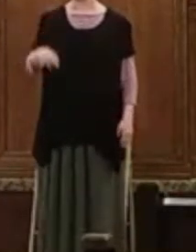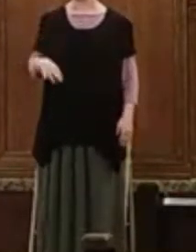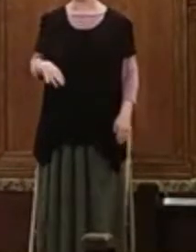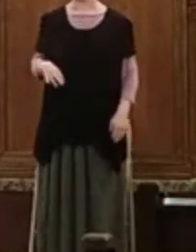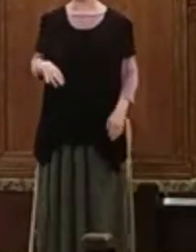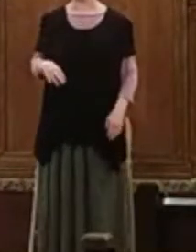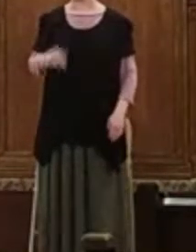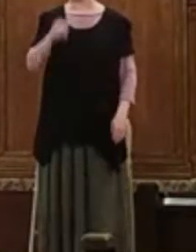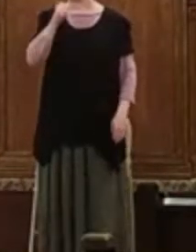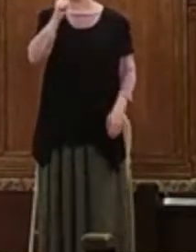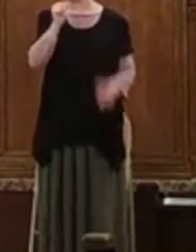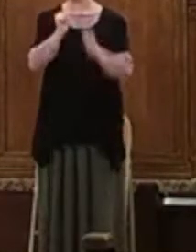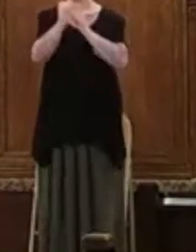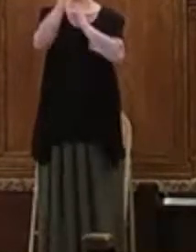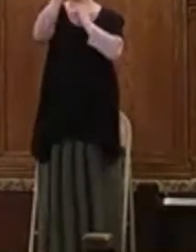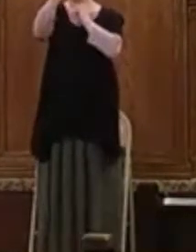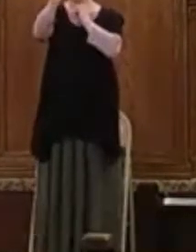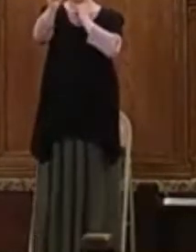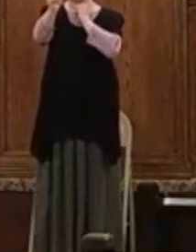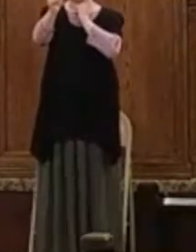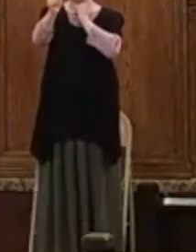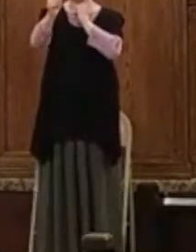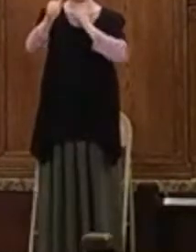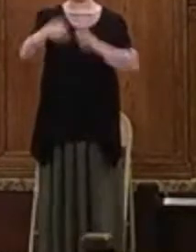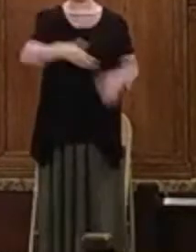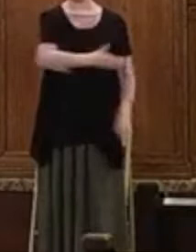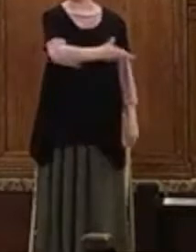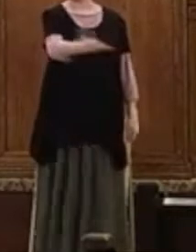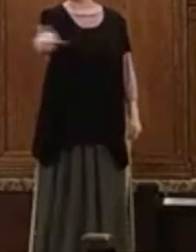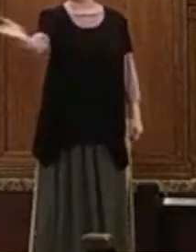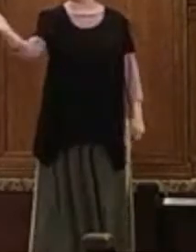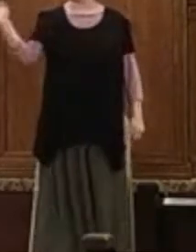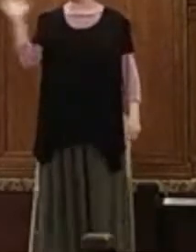For He is not far from every one of us.